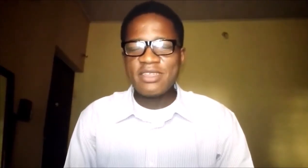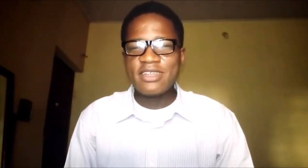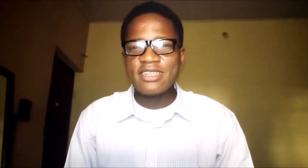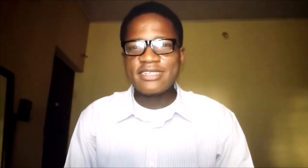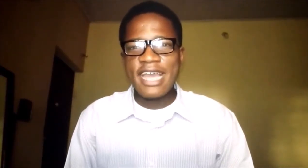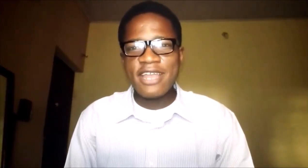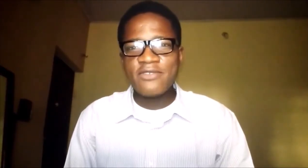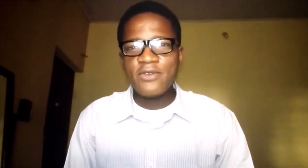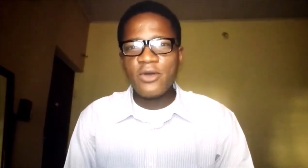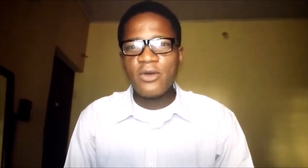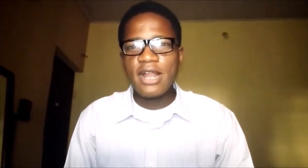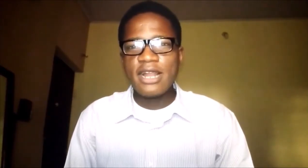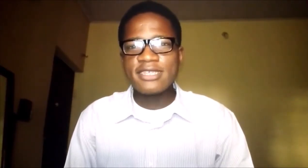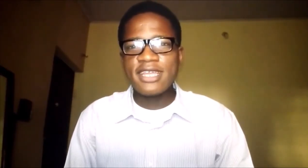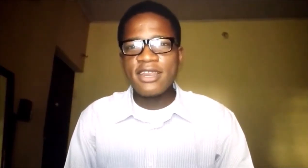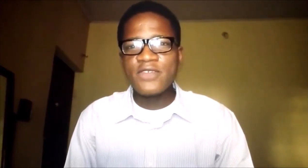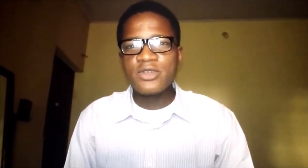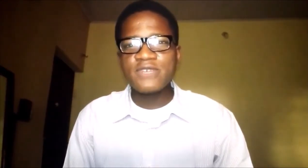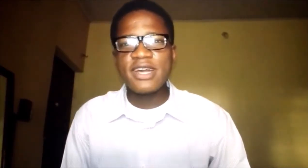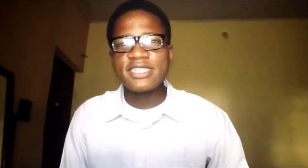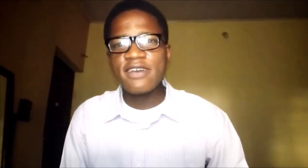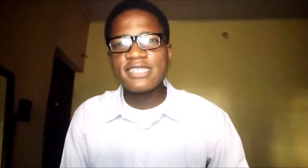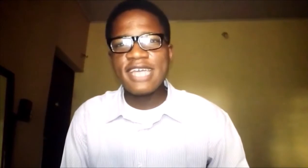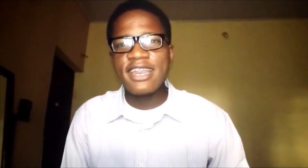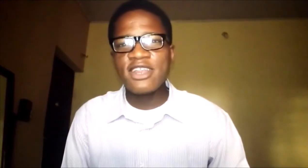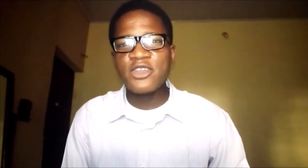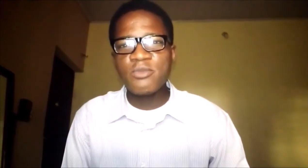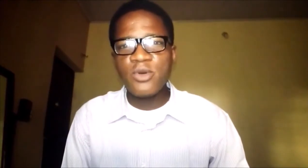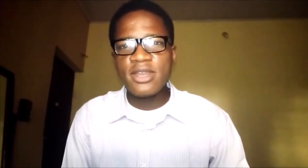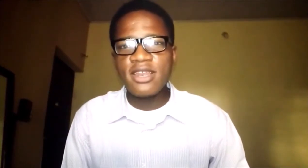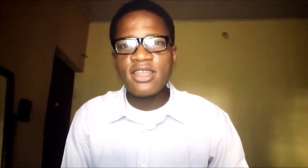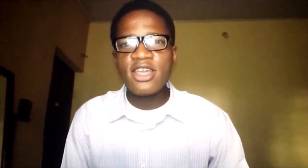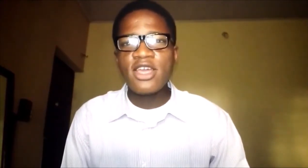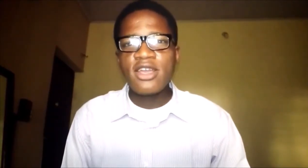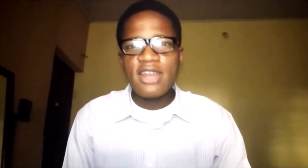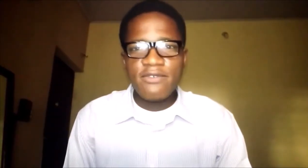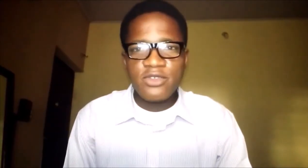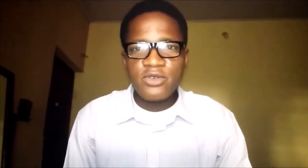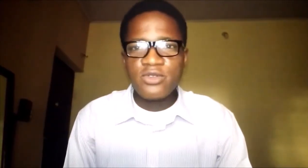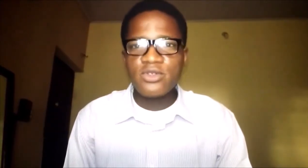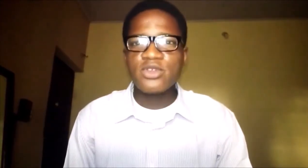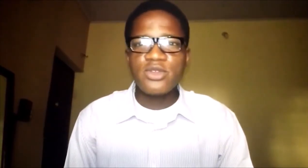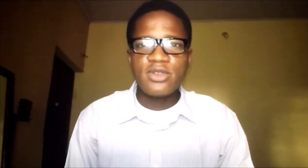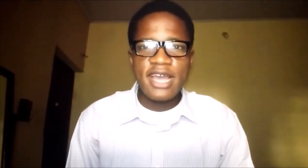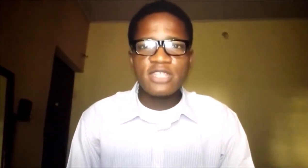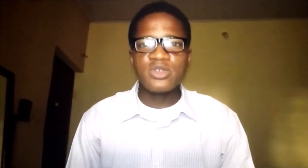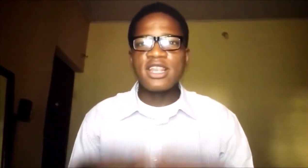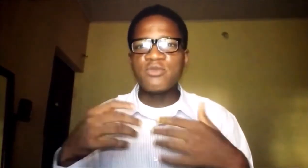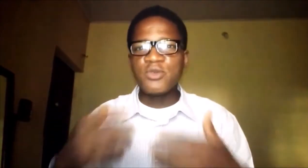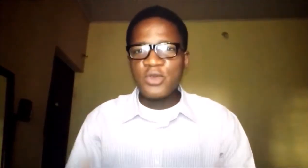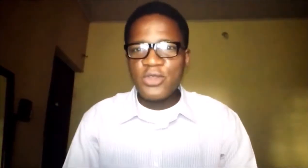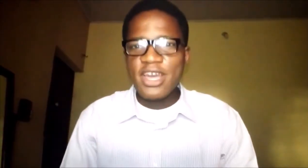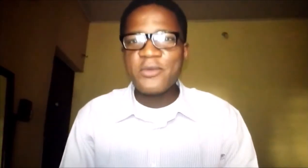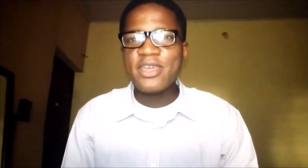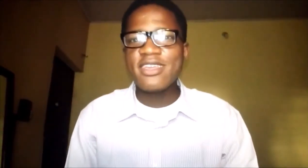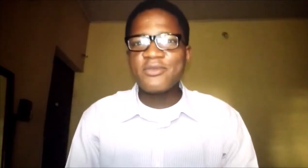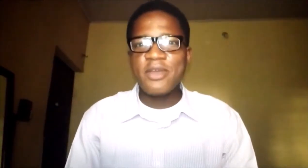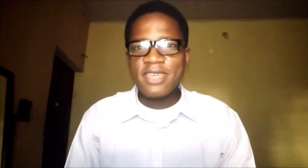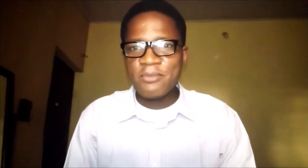the signs for. Let's send in videos of ourselves signing good morning, good afternoon, good night, so at least we'll know that we're making